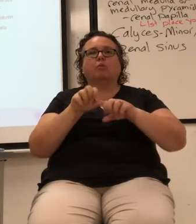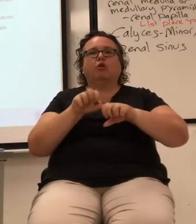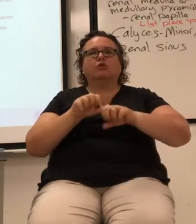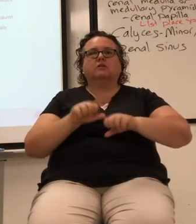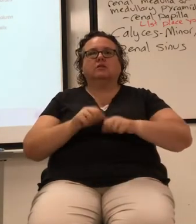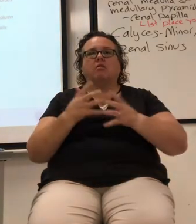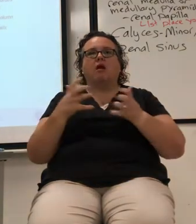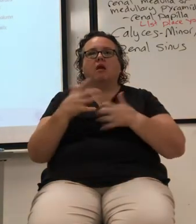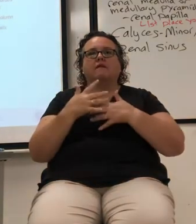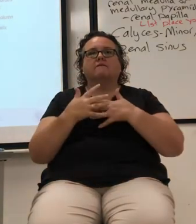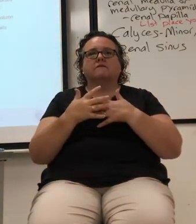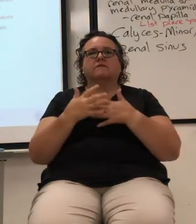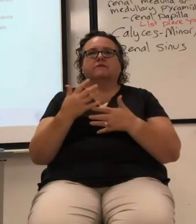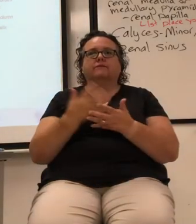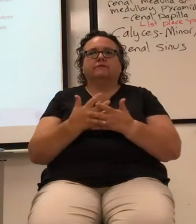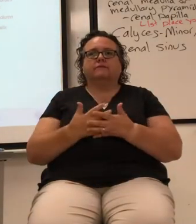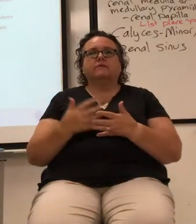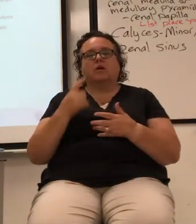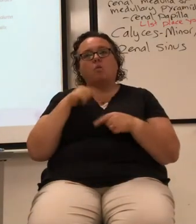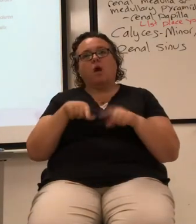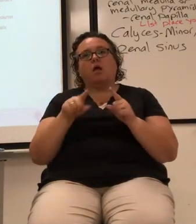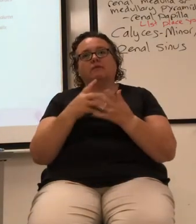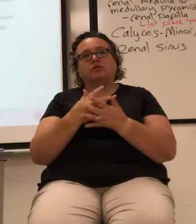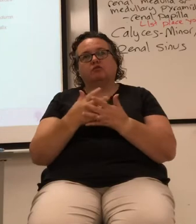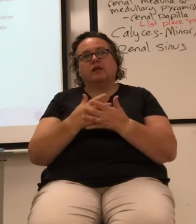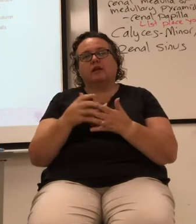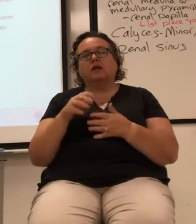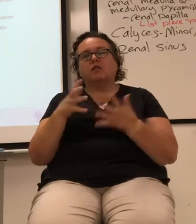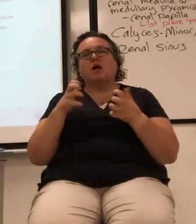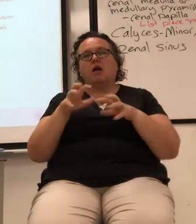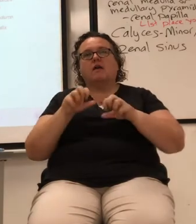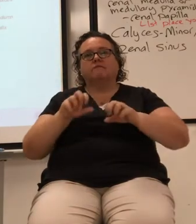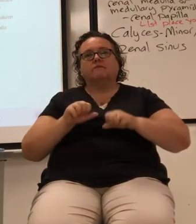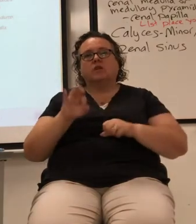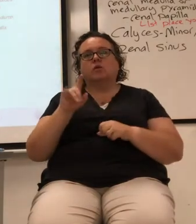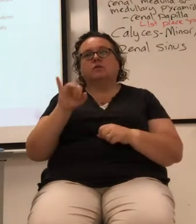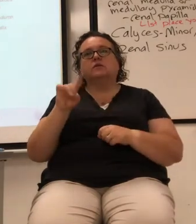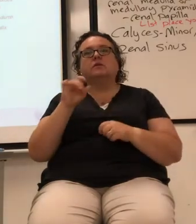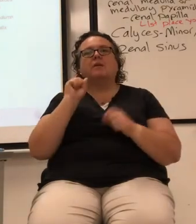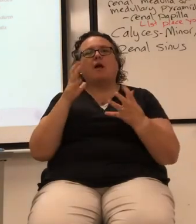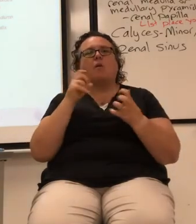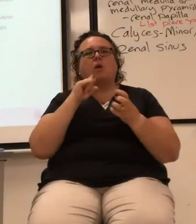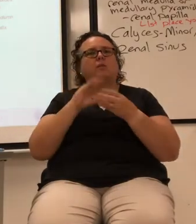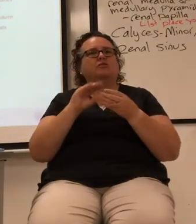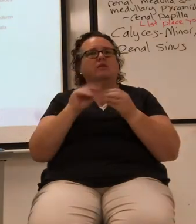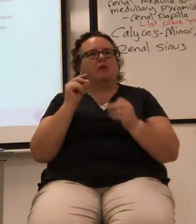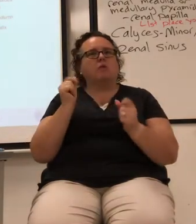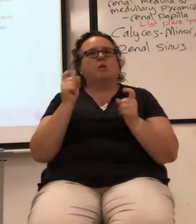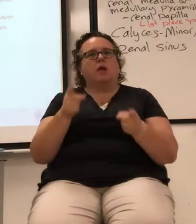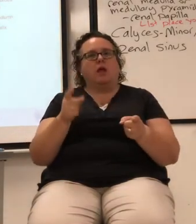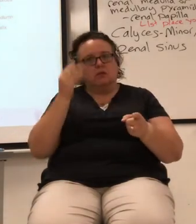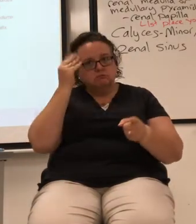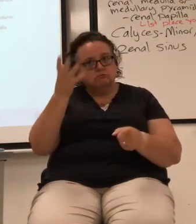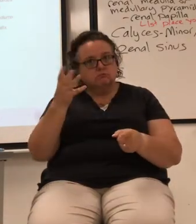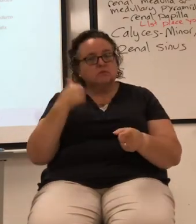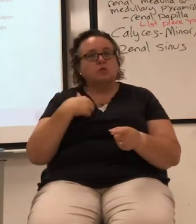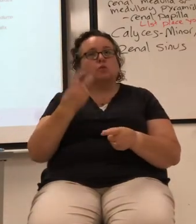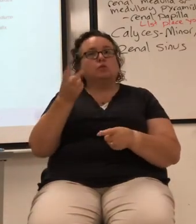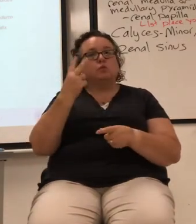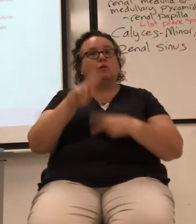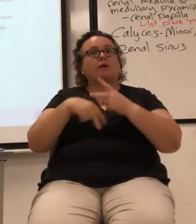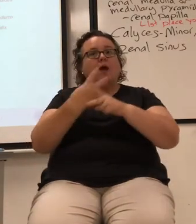fluids out of the filtrate to concentrate the urine. So we'll get into that, but I wanted to mention that right off the bat. So two kinds